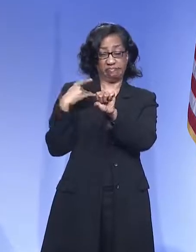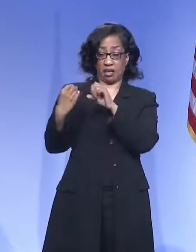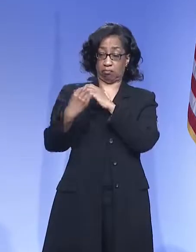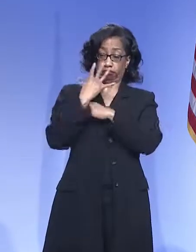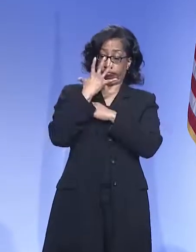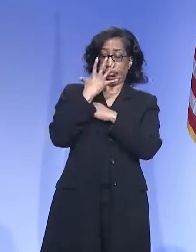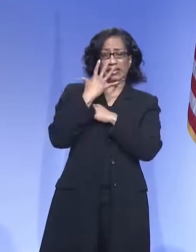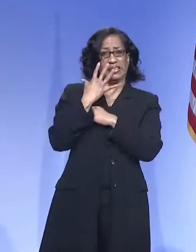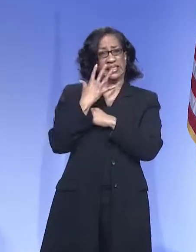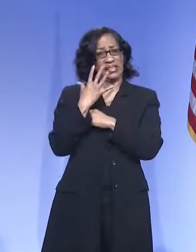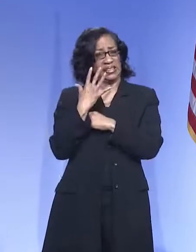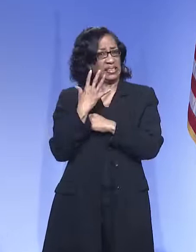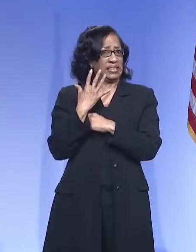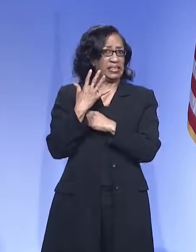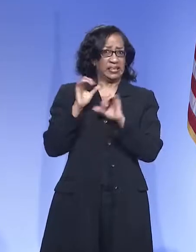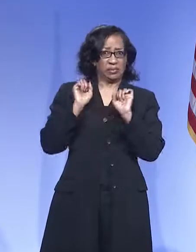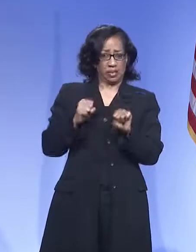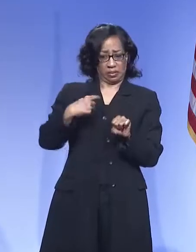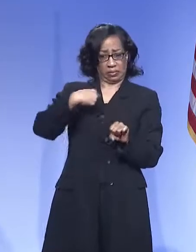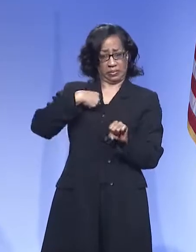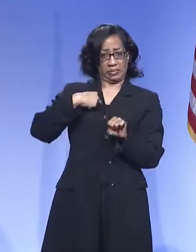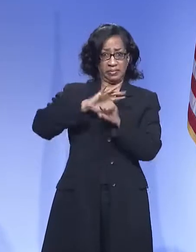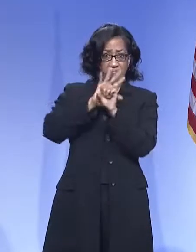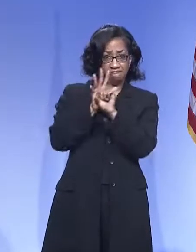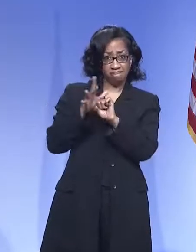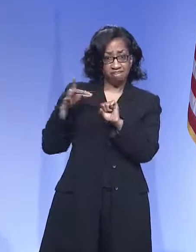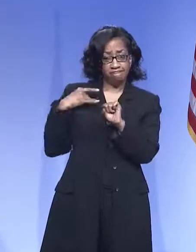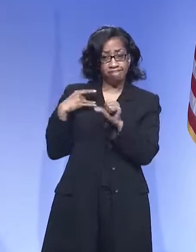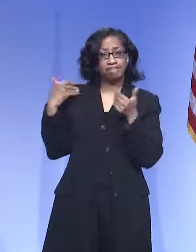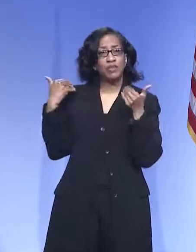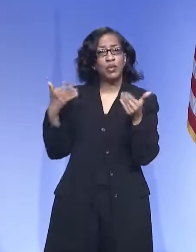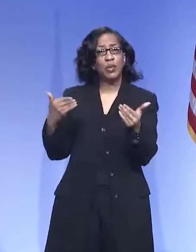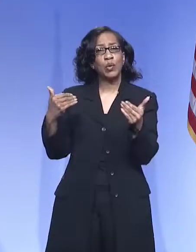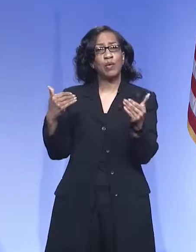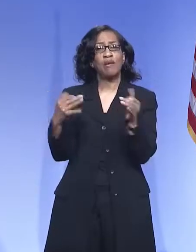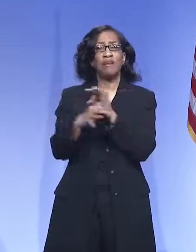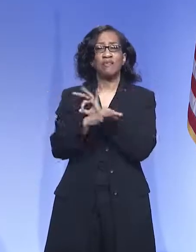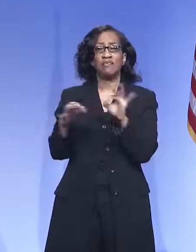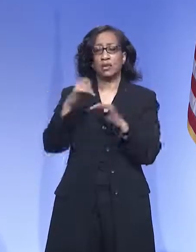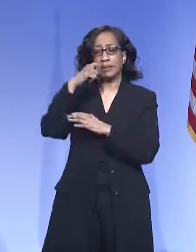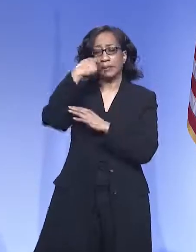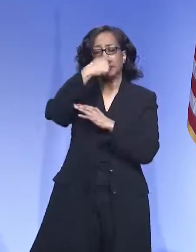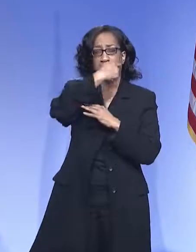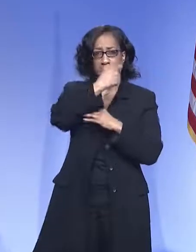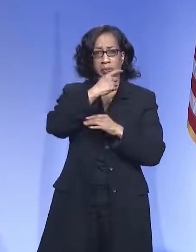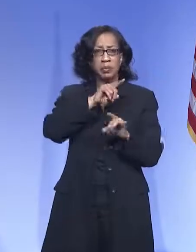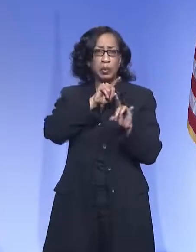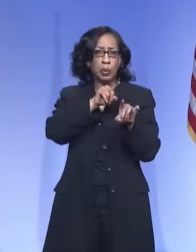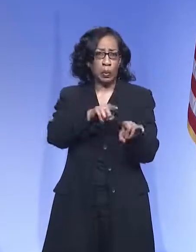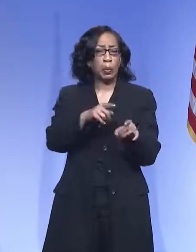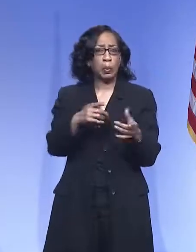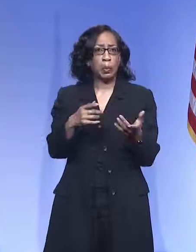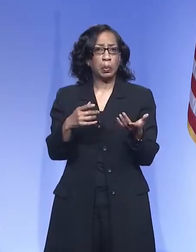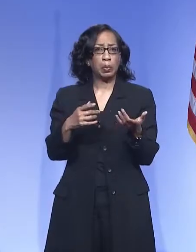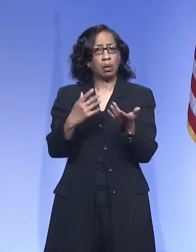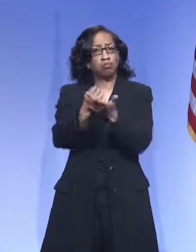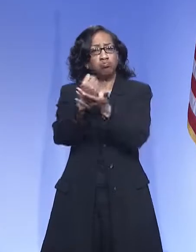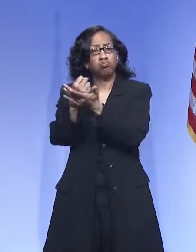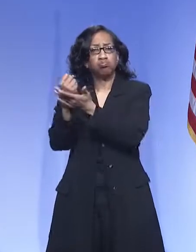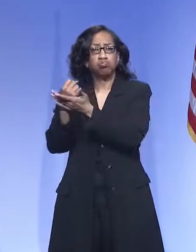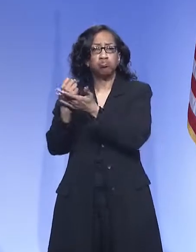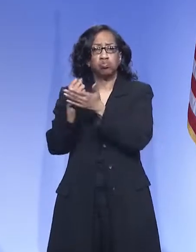their status, to take advantage of the free community supported test sites that we have made available throughout